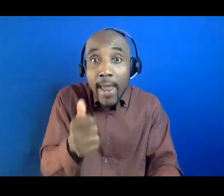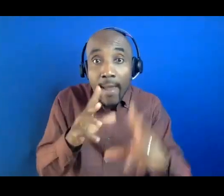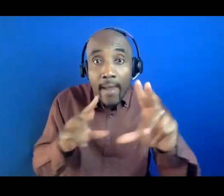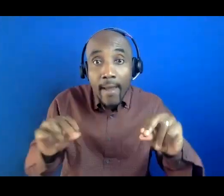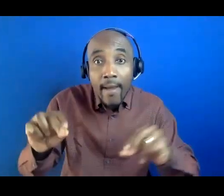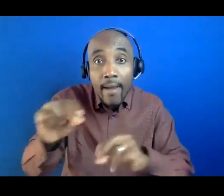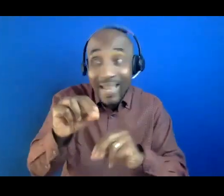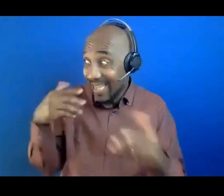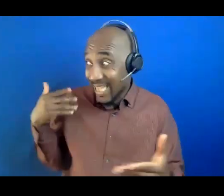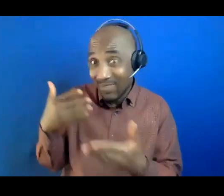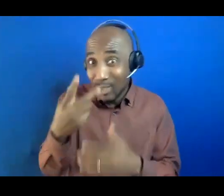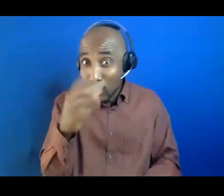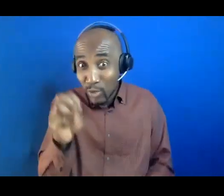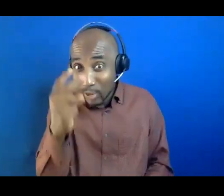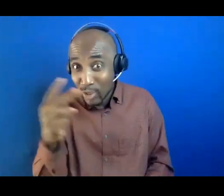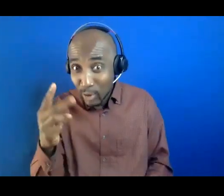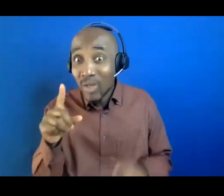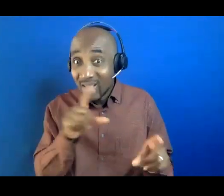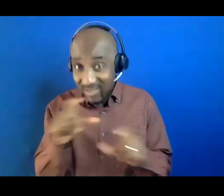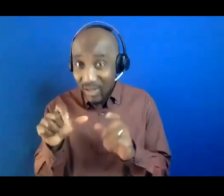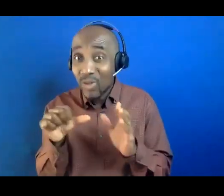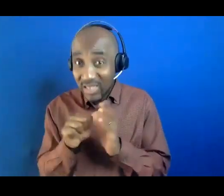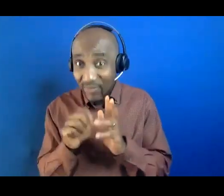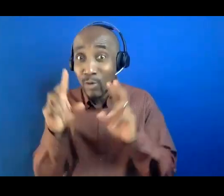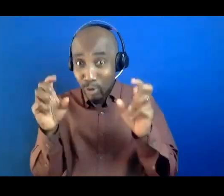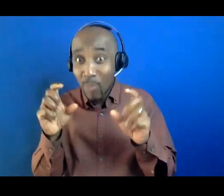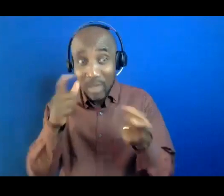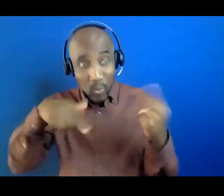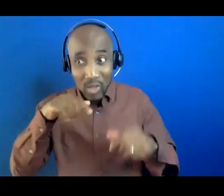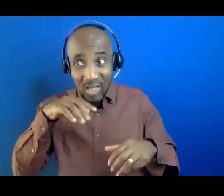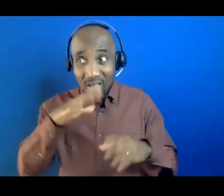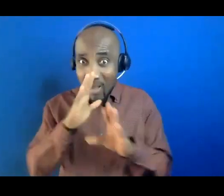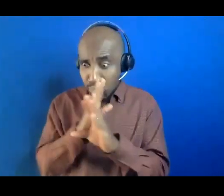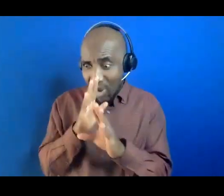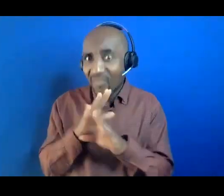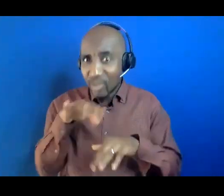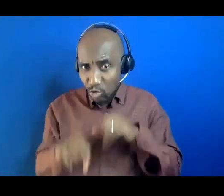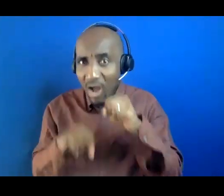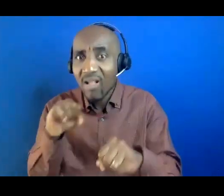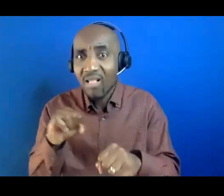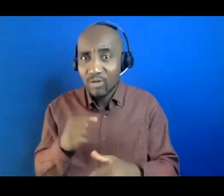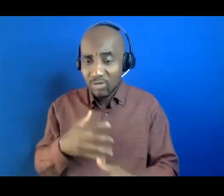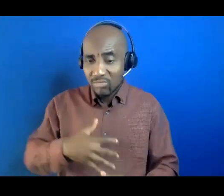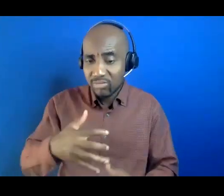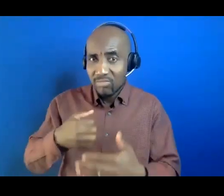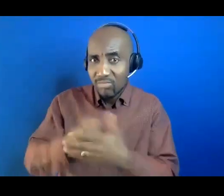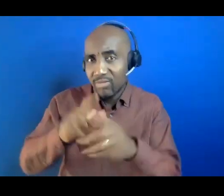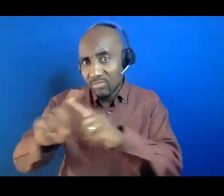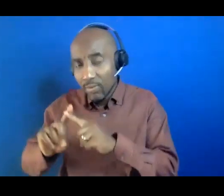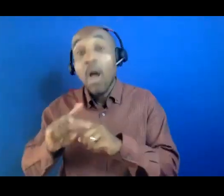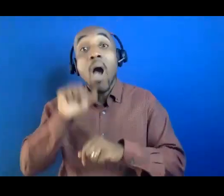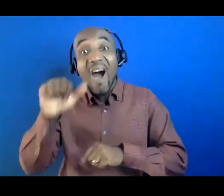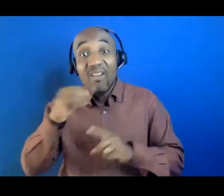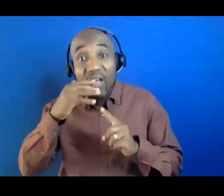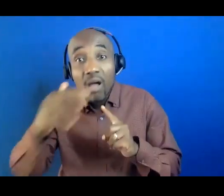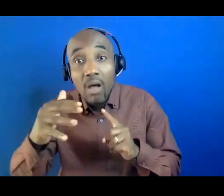in 2022, I think it's still hard to talk about battles that we fight in private. But after that prophetic word was given and a